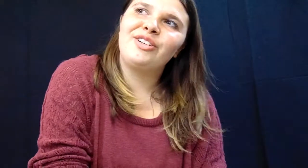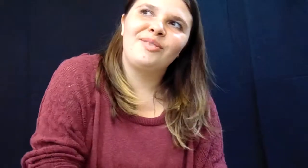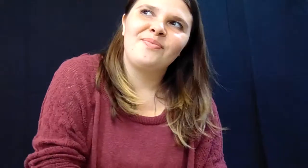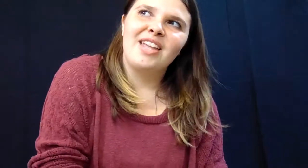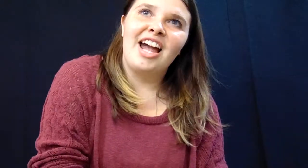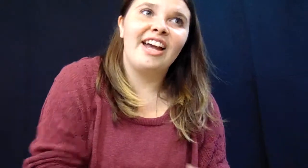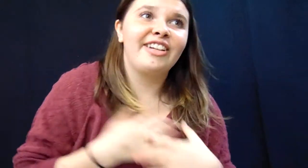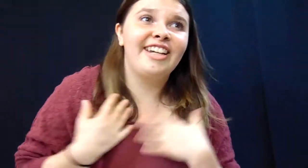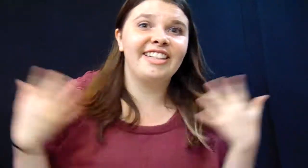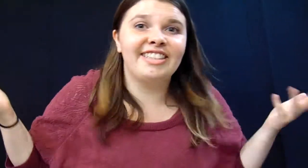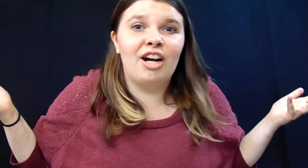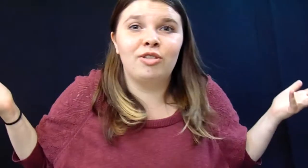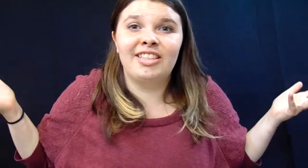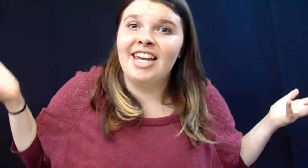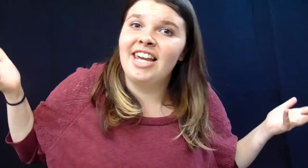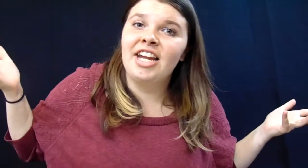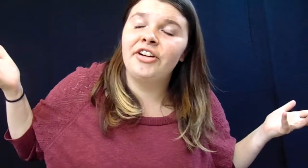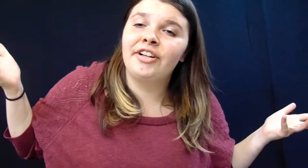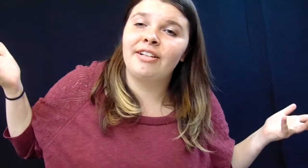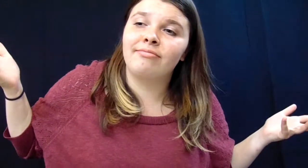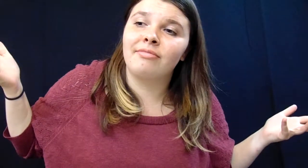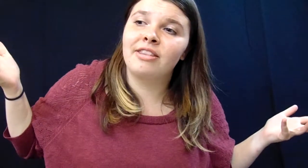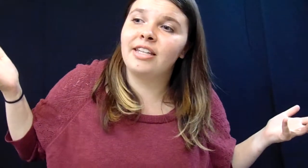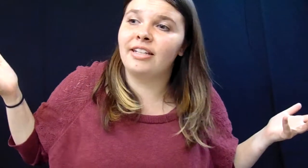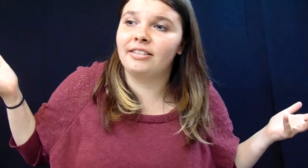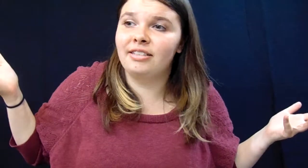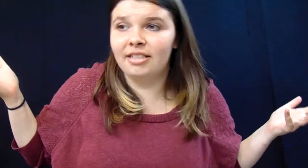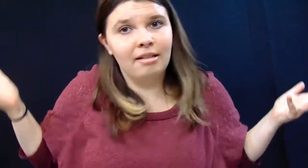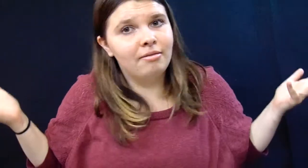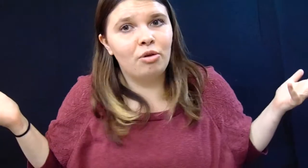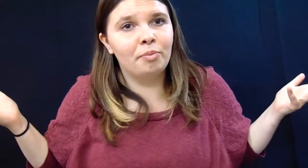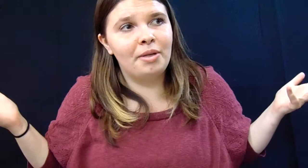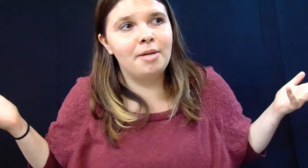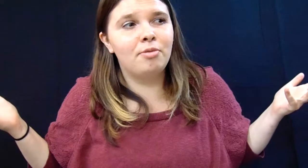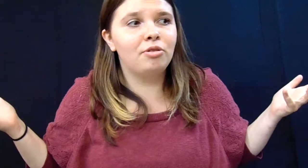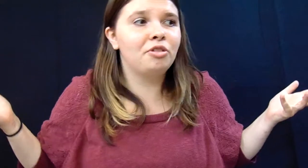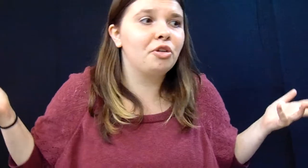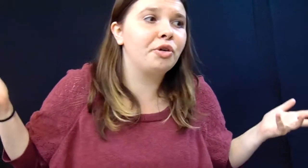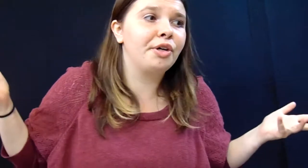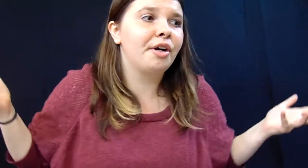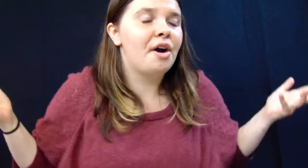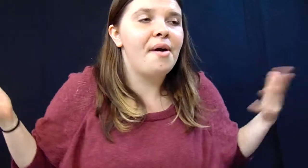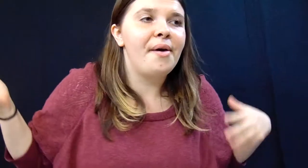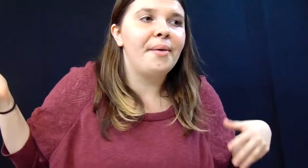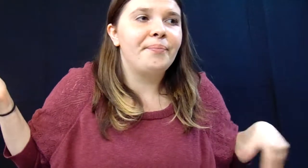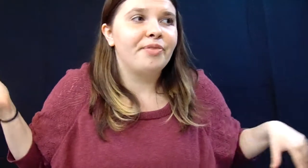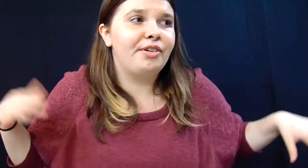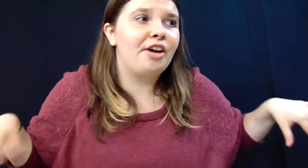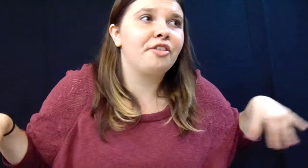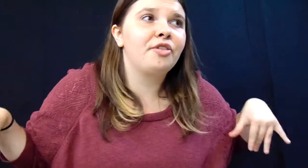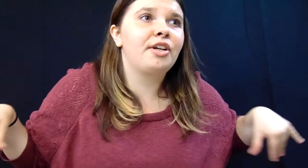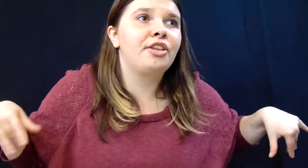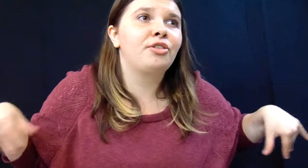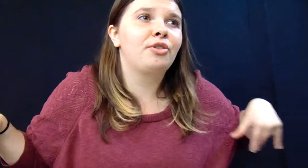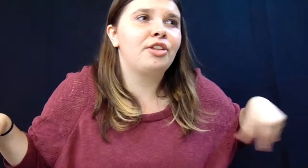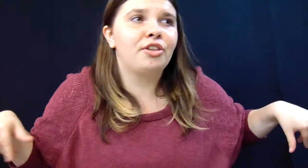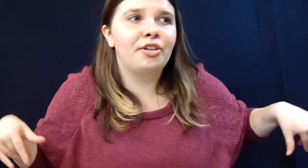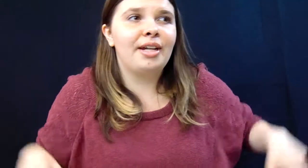I guess I was hearing things or people or around 3 3 30